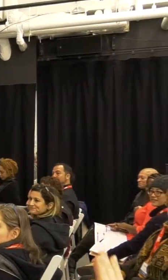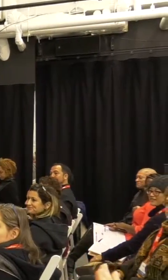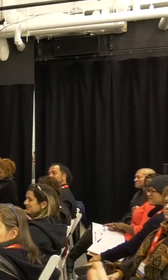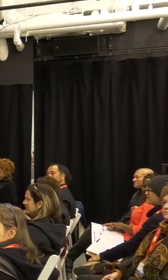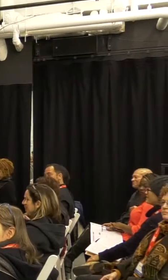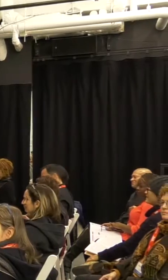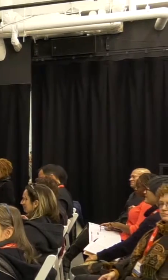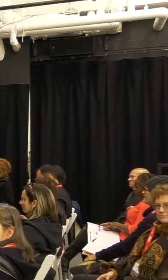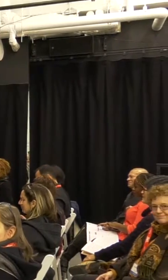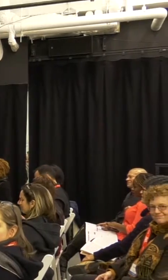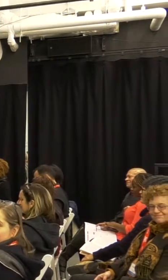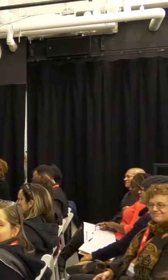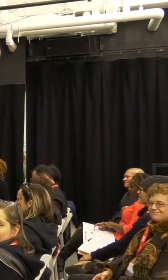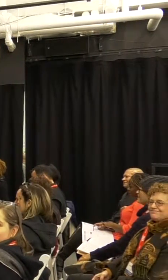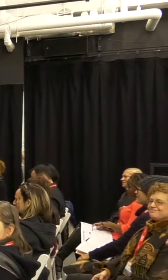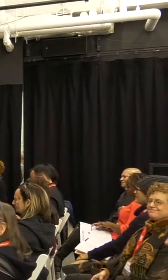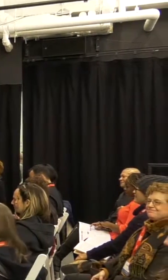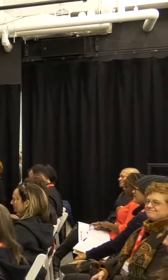Welcome.